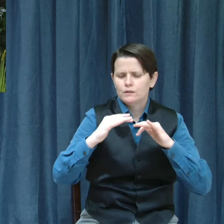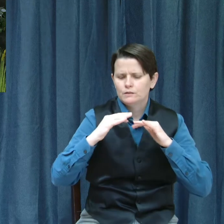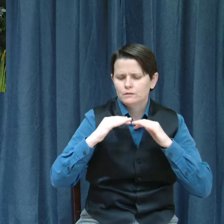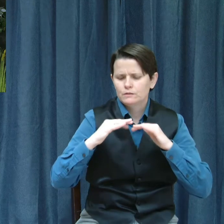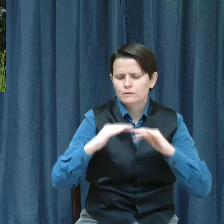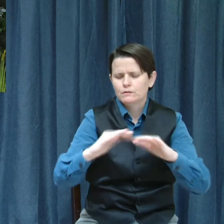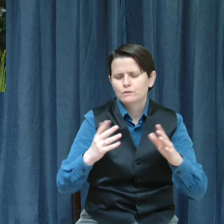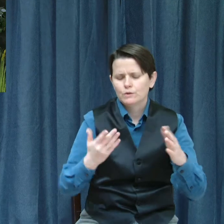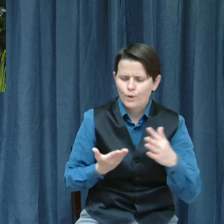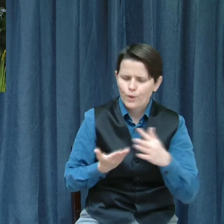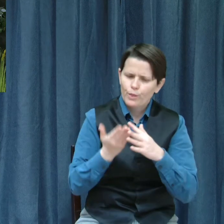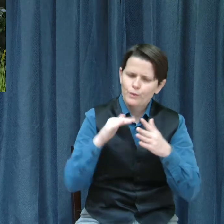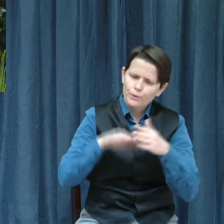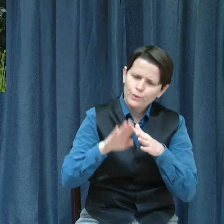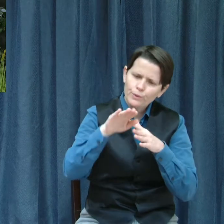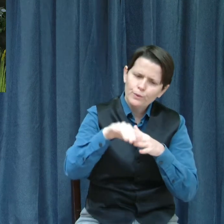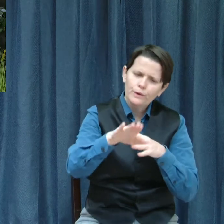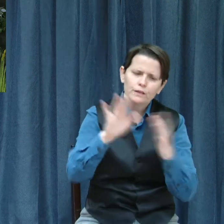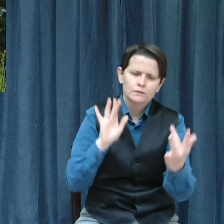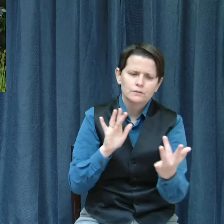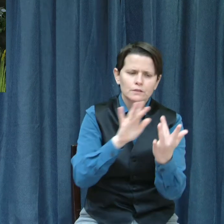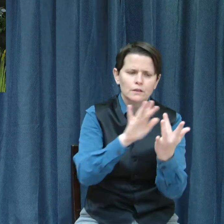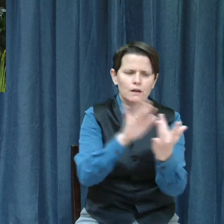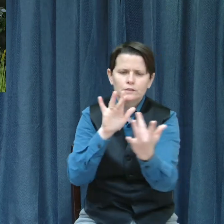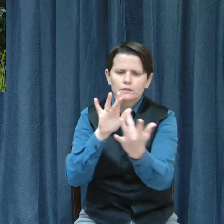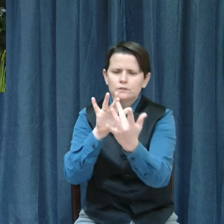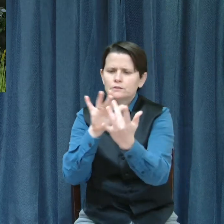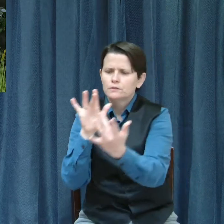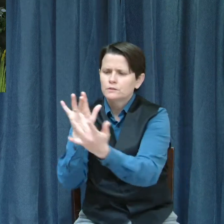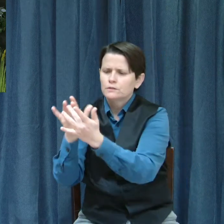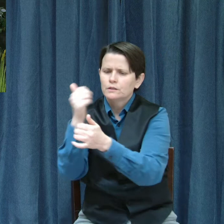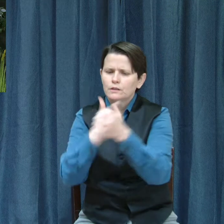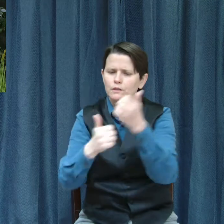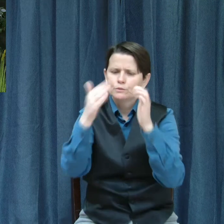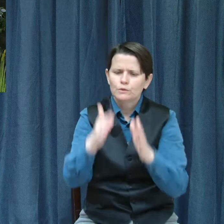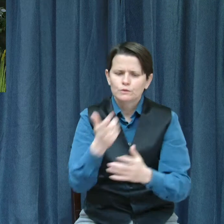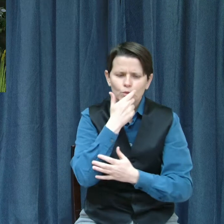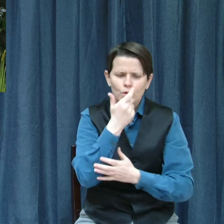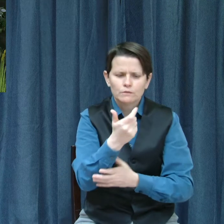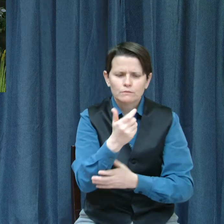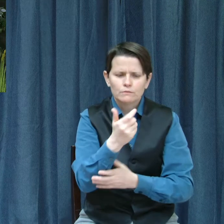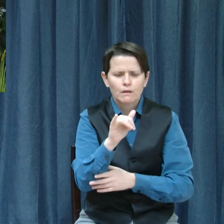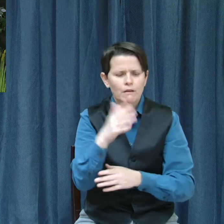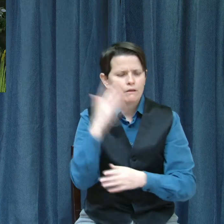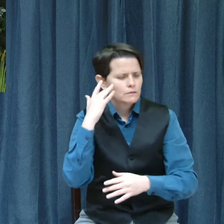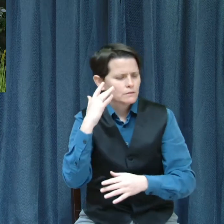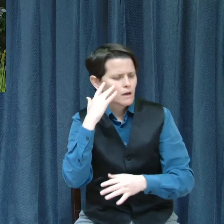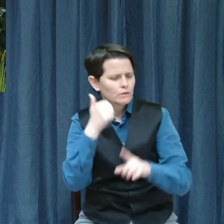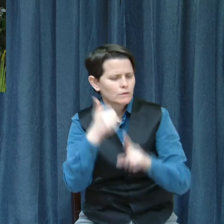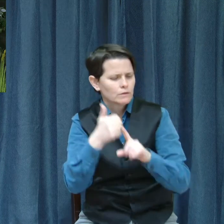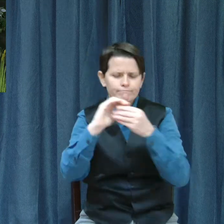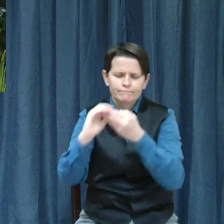airwaves and it's reaching everyone who is watching this service in this moment is a unifying sound, like the sound